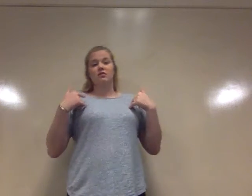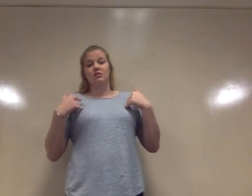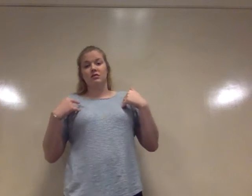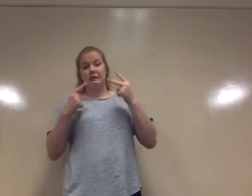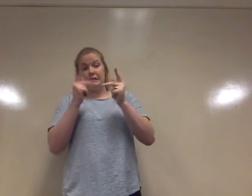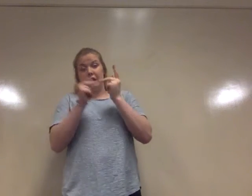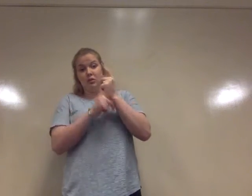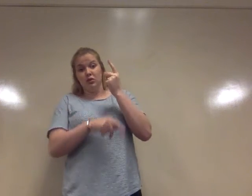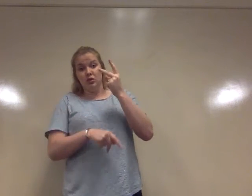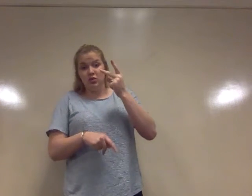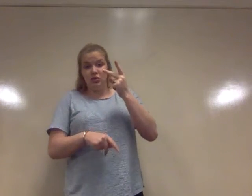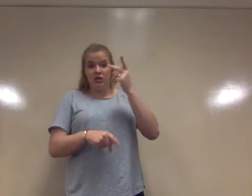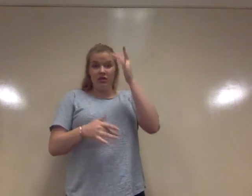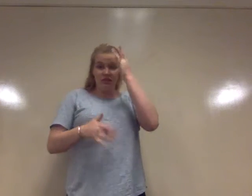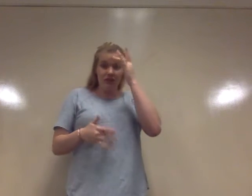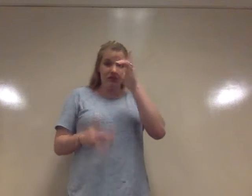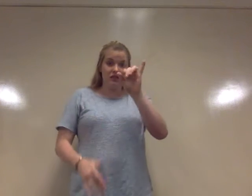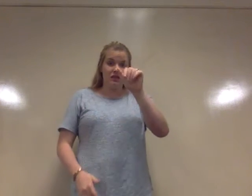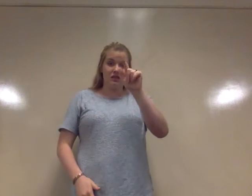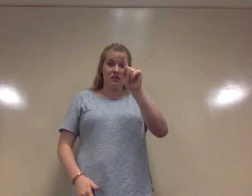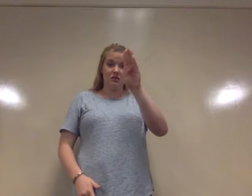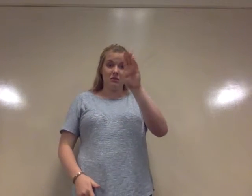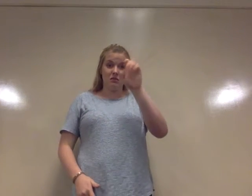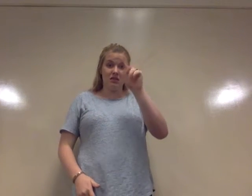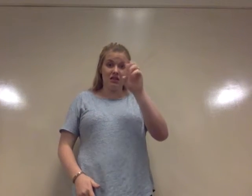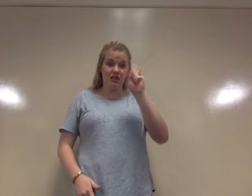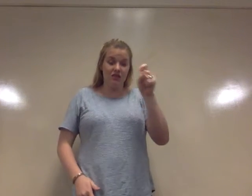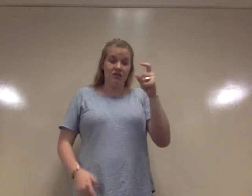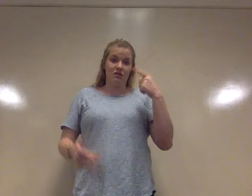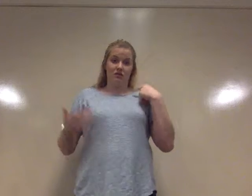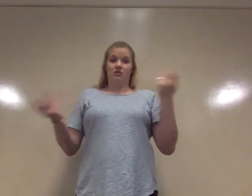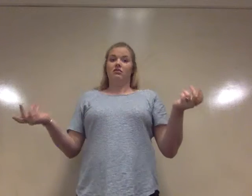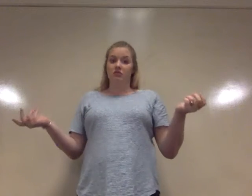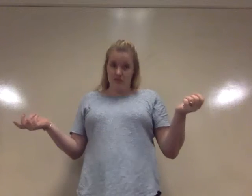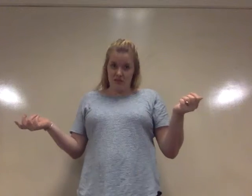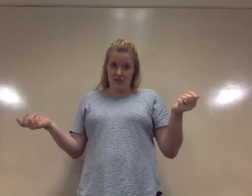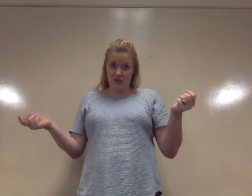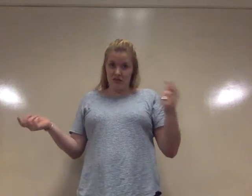starting to see hypertension in our children in grammar school. In case you're wondering,